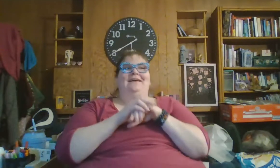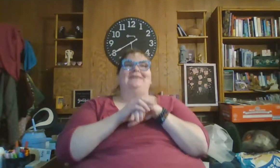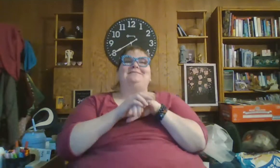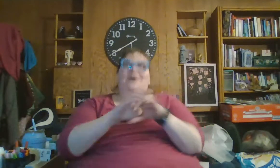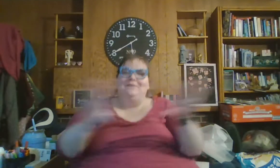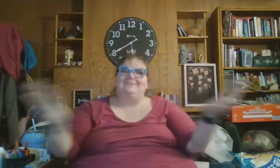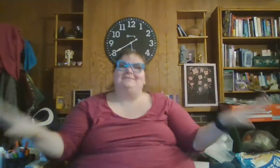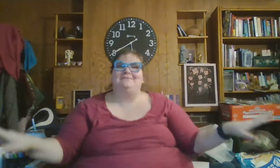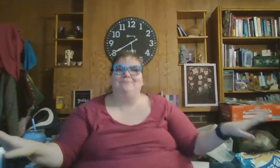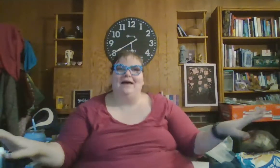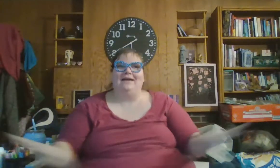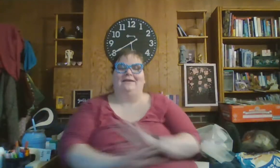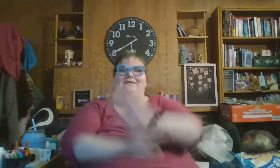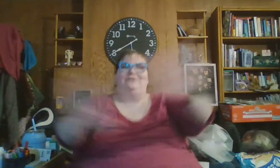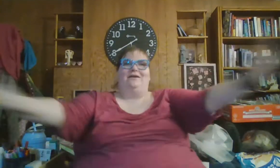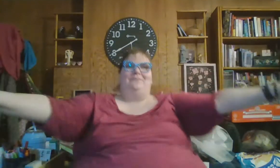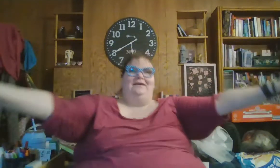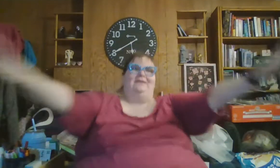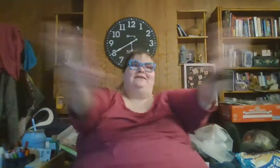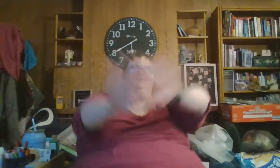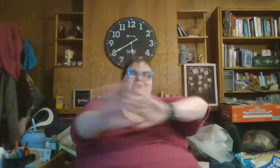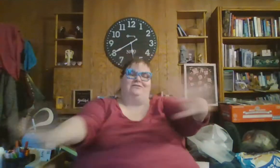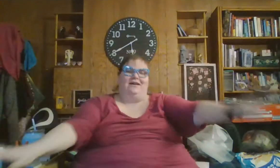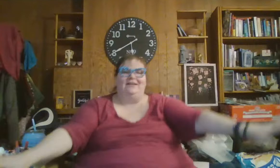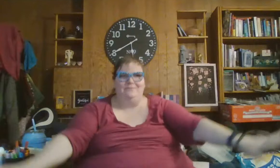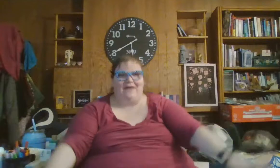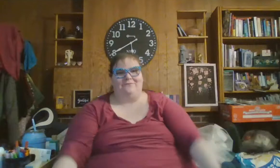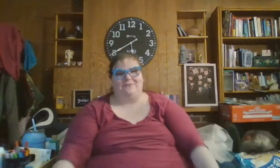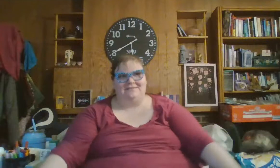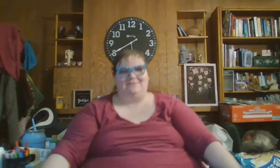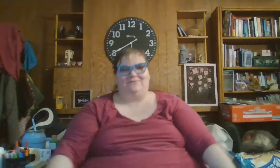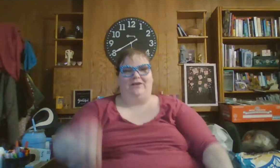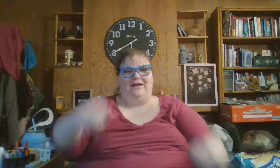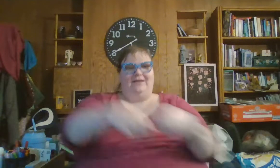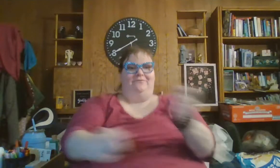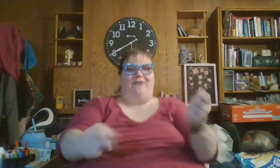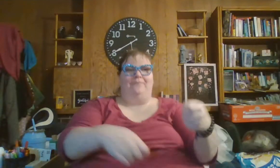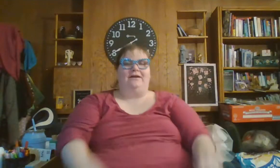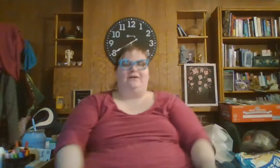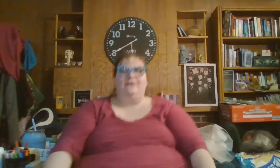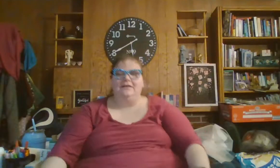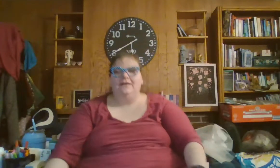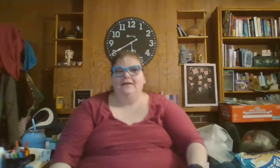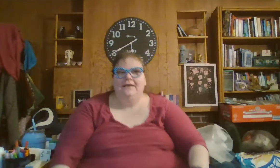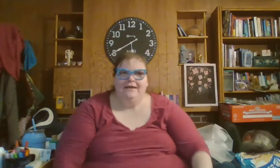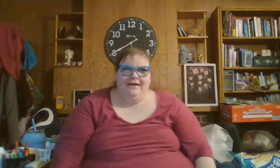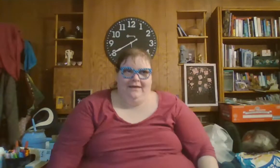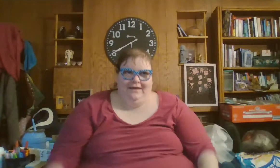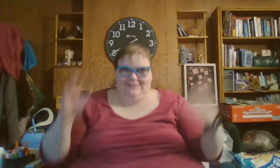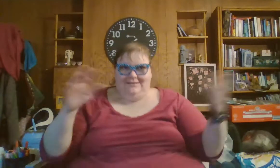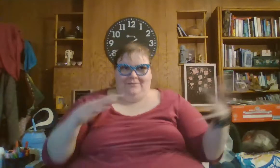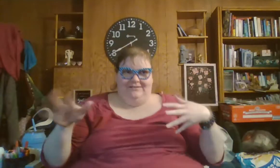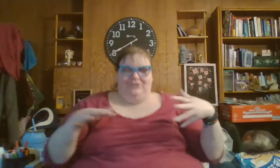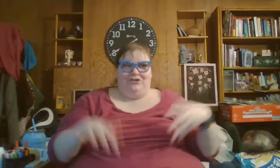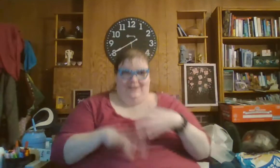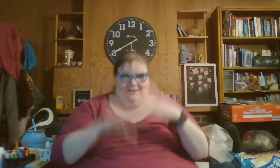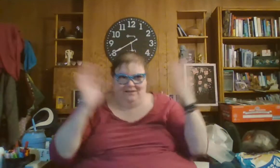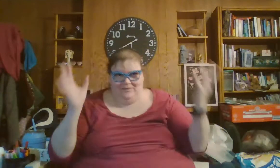It's got my great big cutting mat for cutting fabric on. And it's got my serger on it and then a bunch of